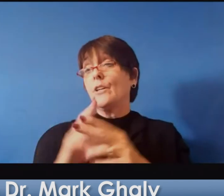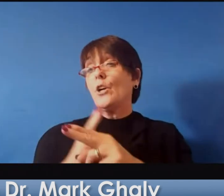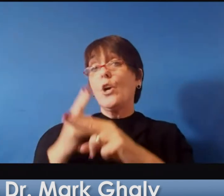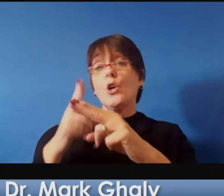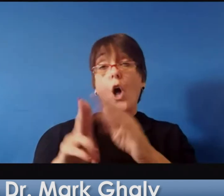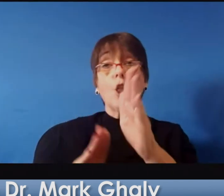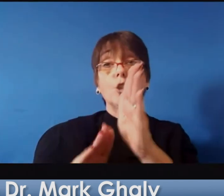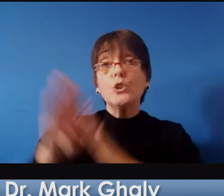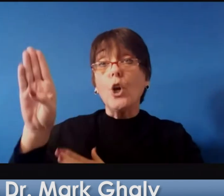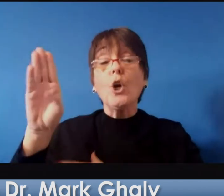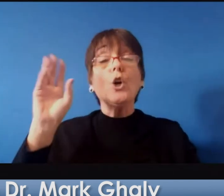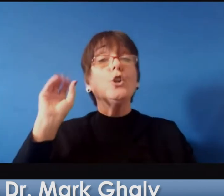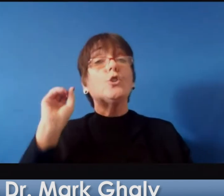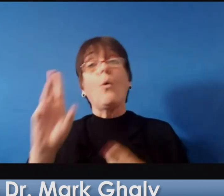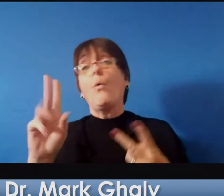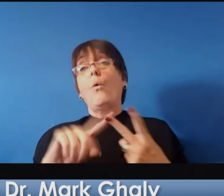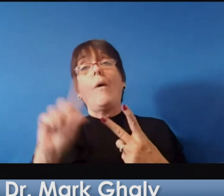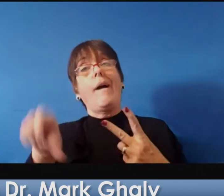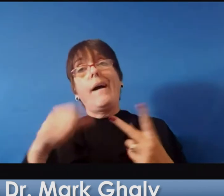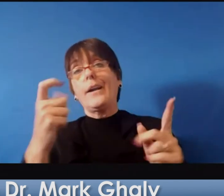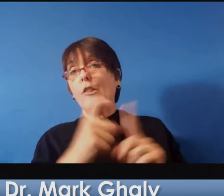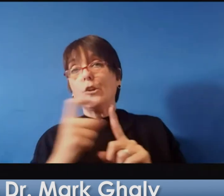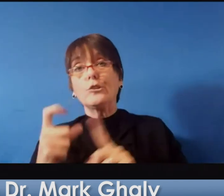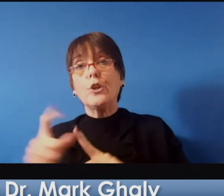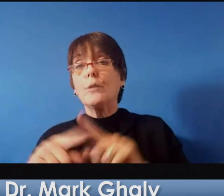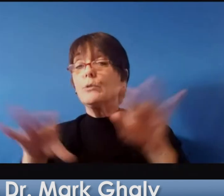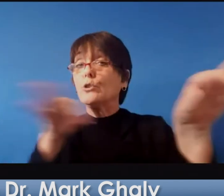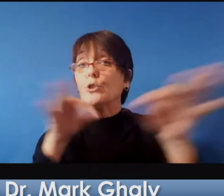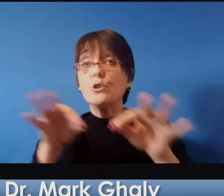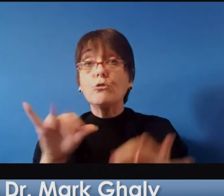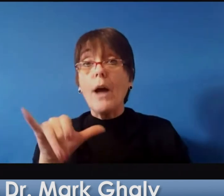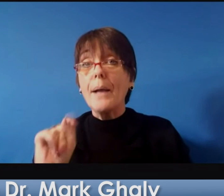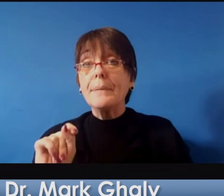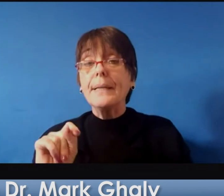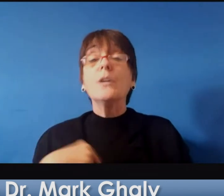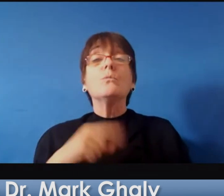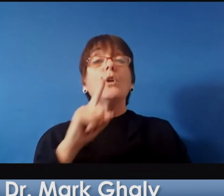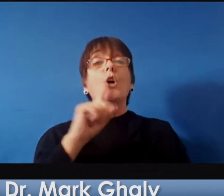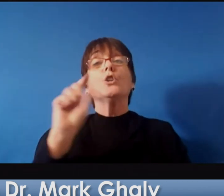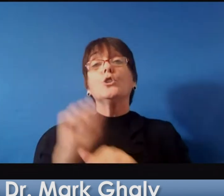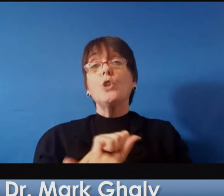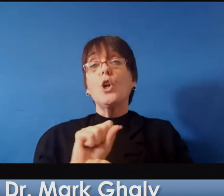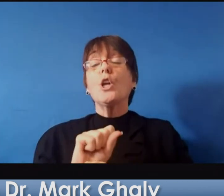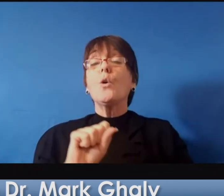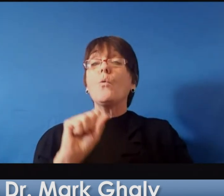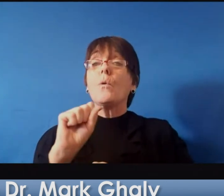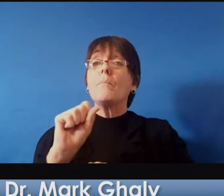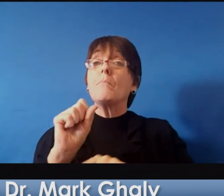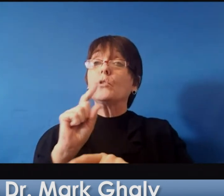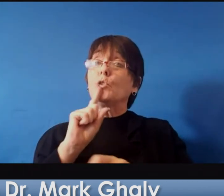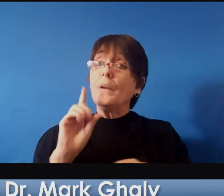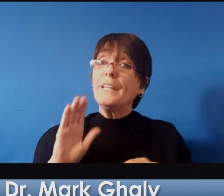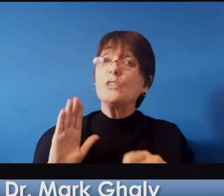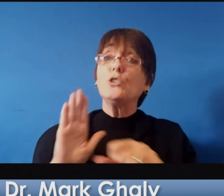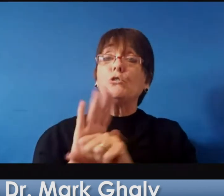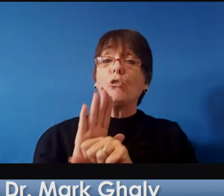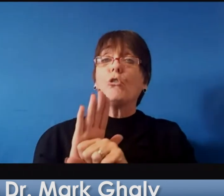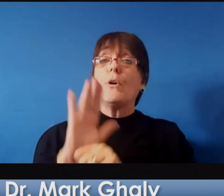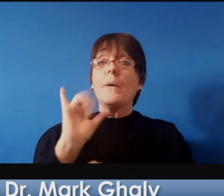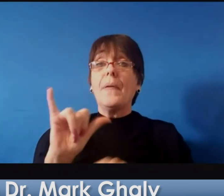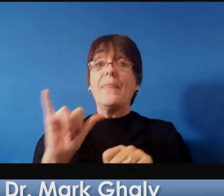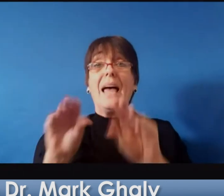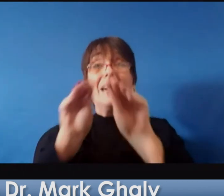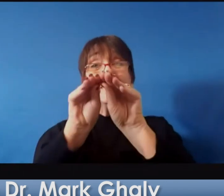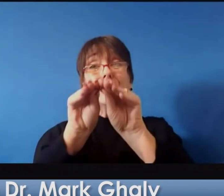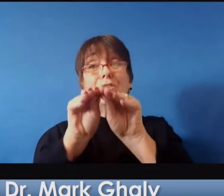or another term of art to describe it. We are certainly working to ensure that those